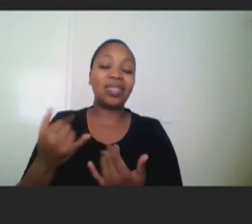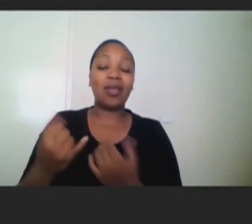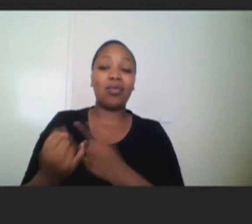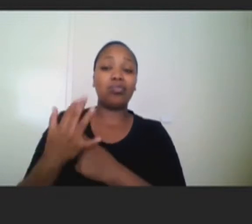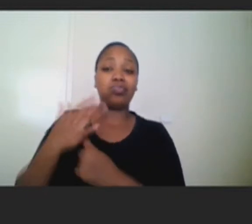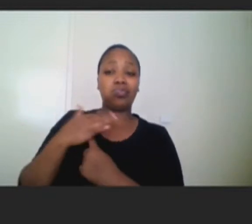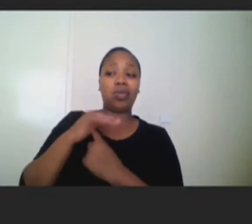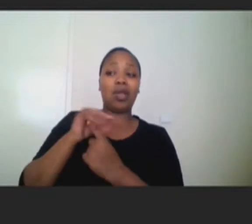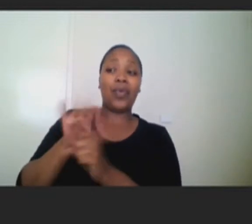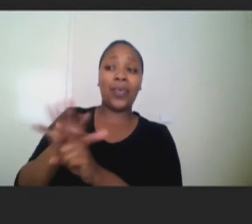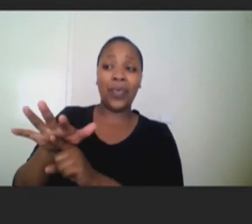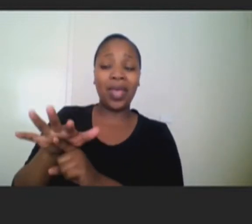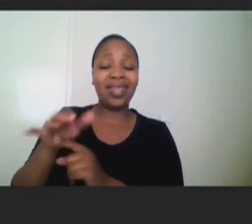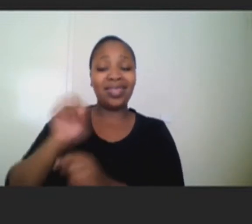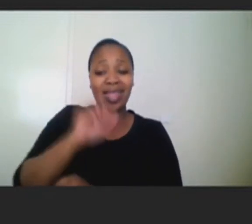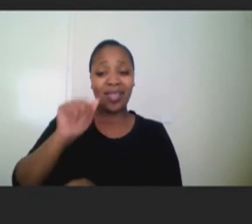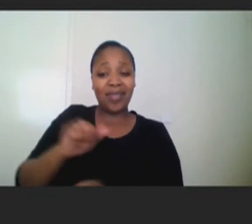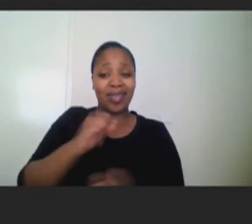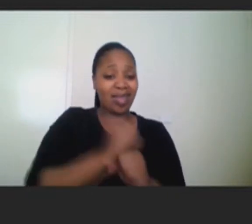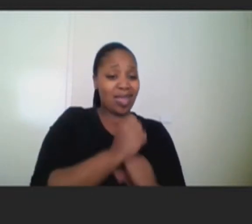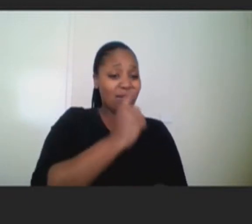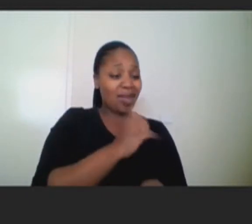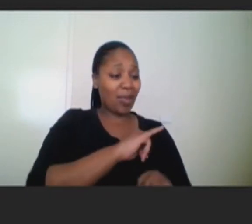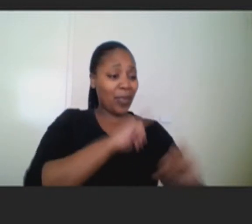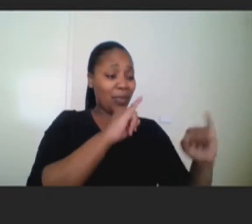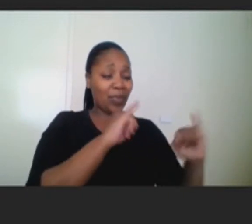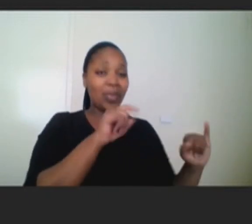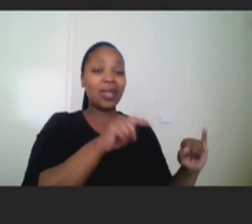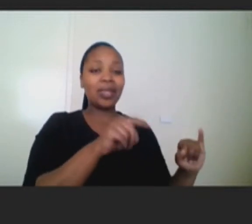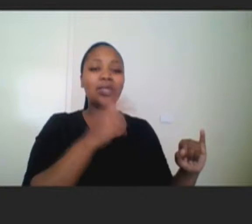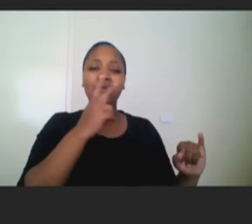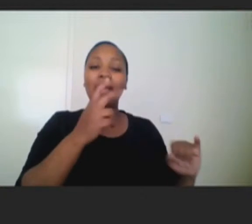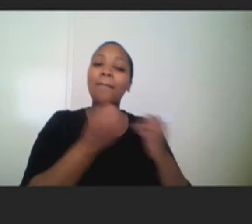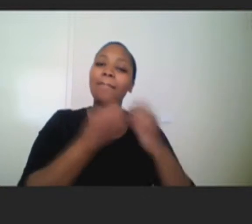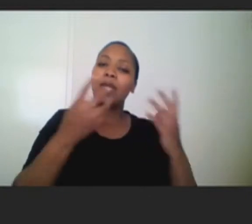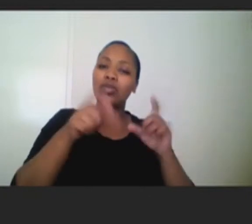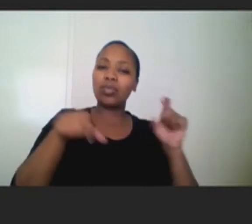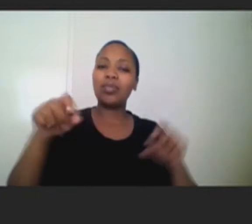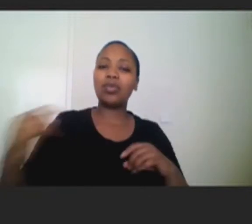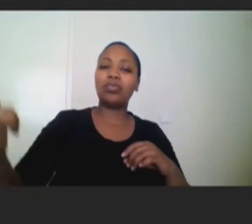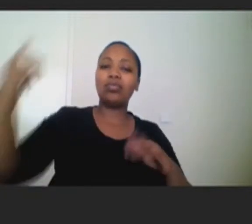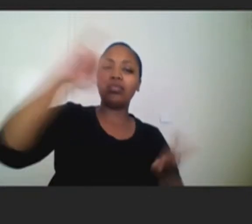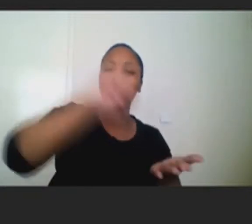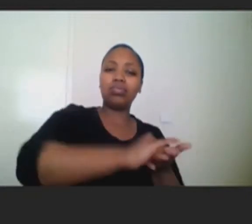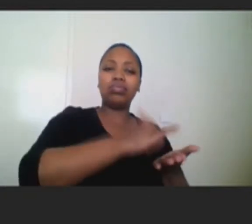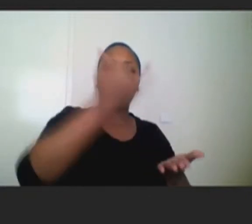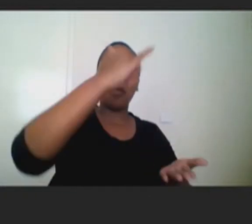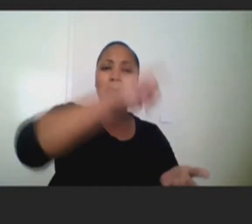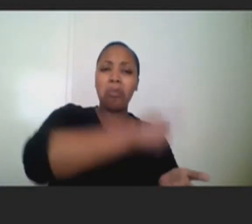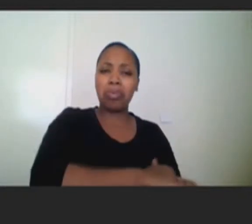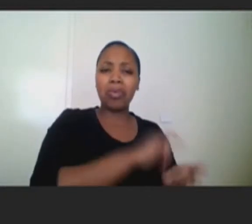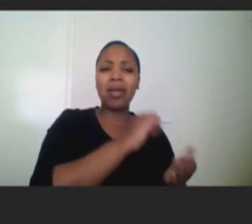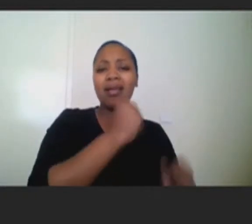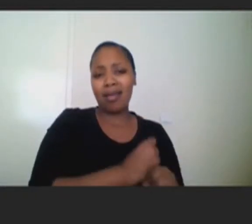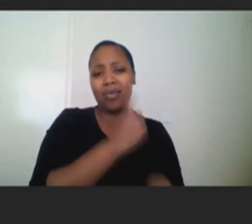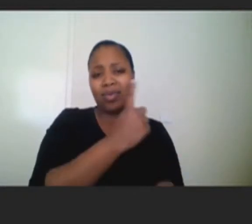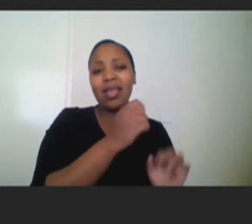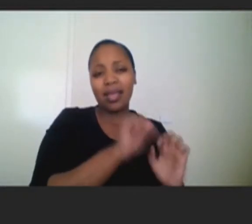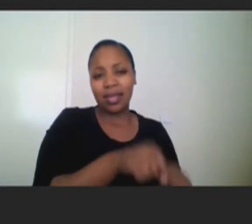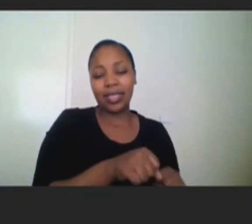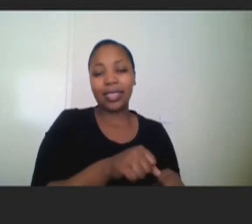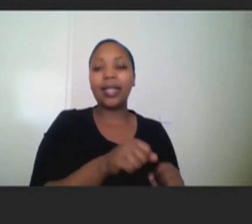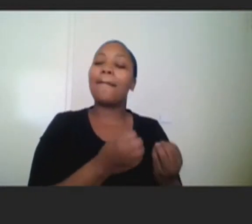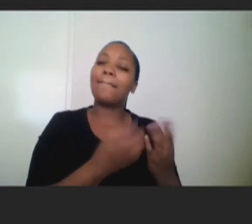in Gauteng, the very province that many of these travelers must be living in. And we need to explore exactly what other reasons there might be for